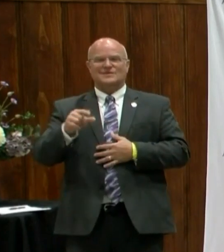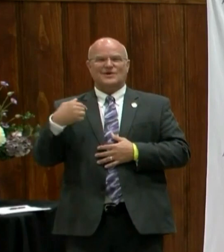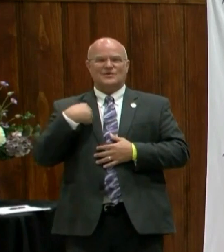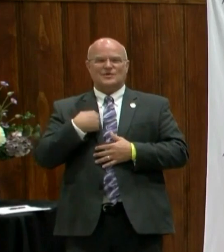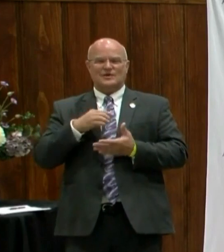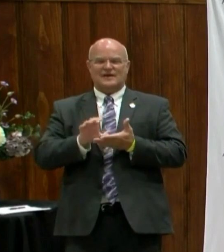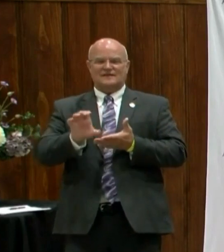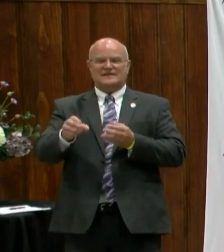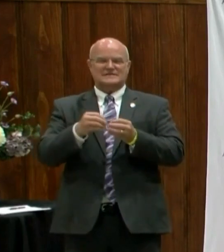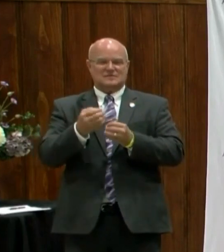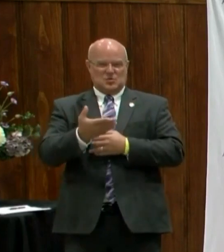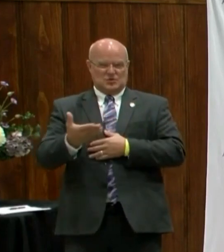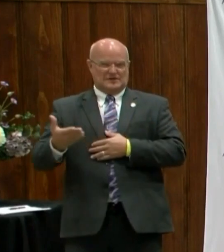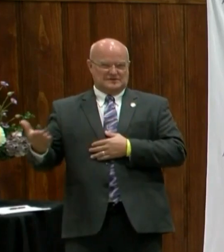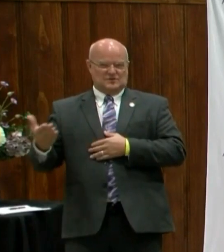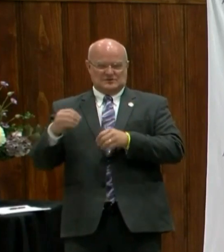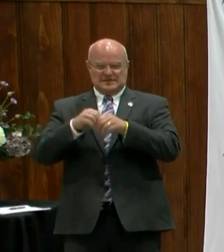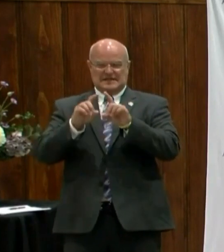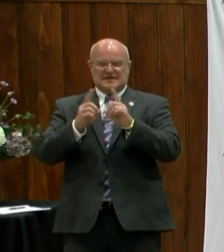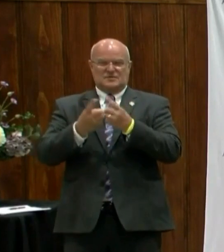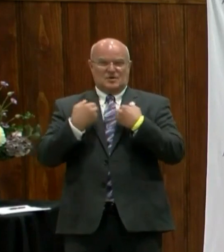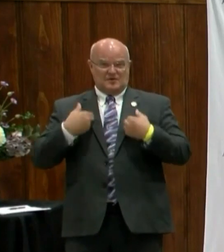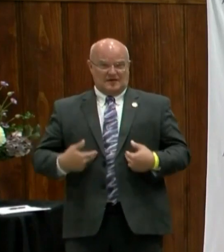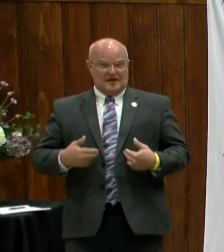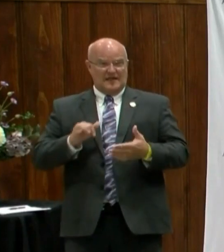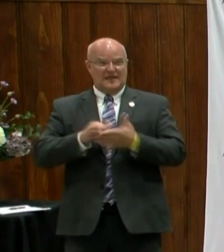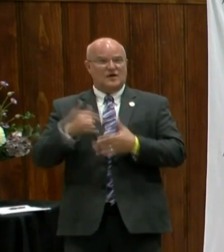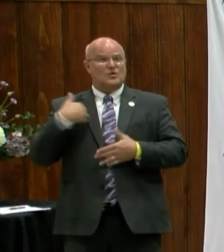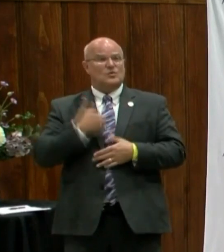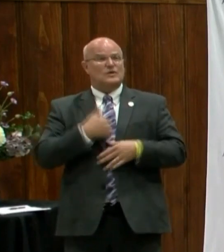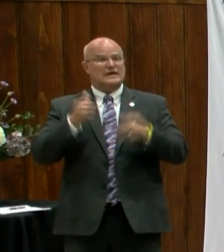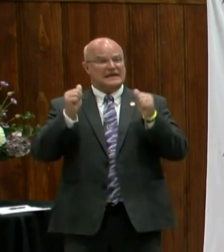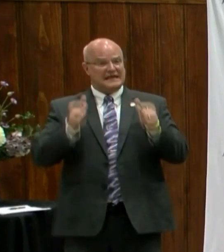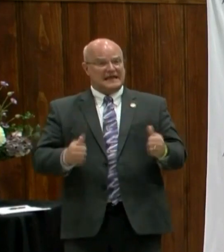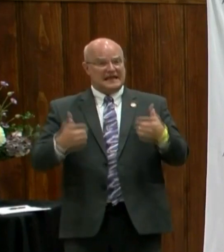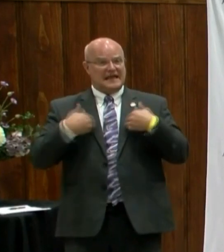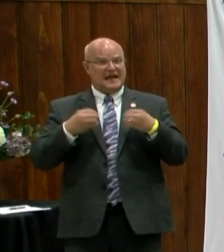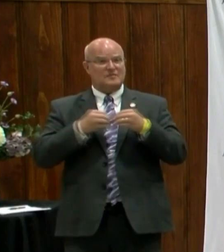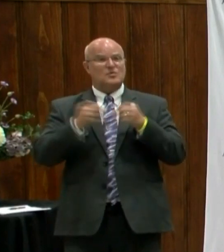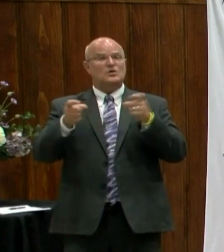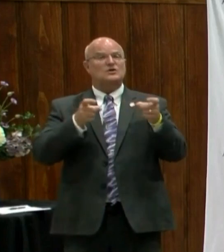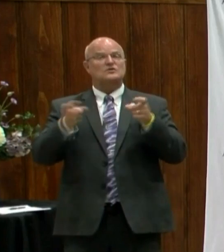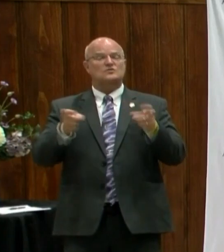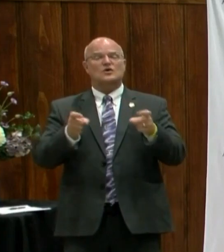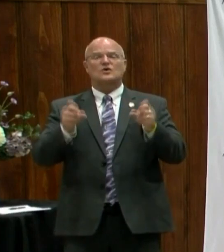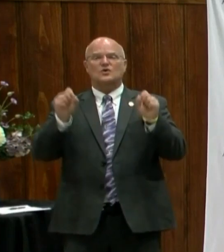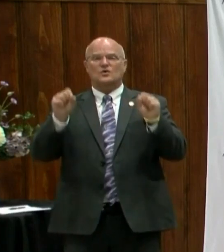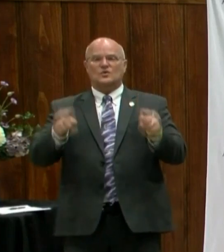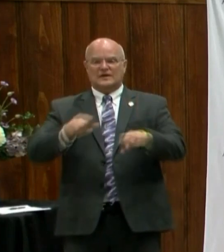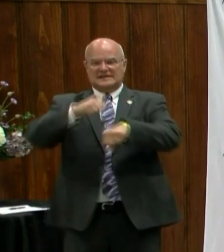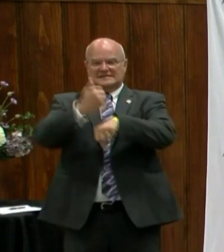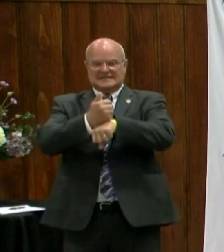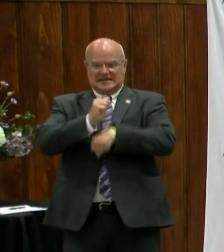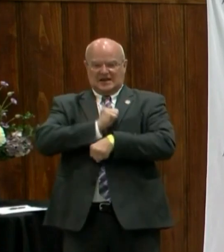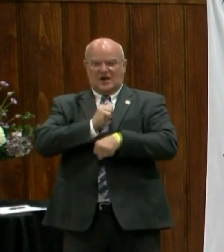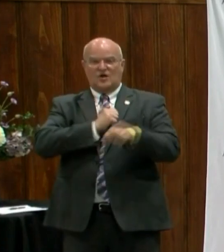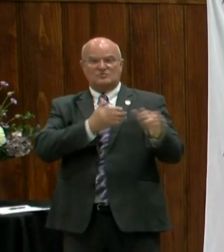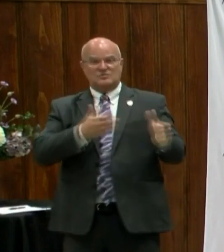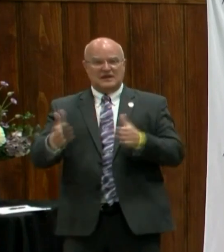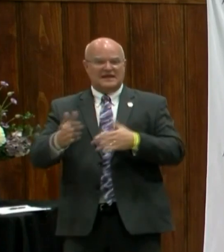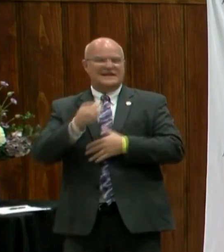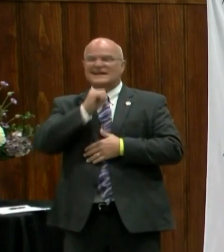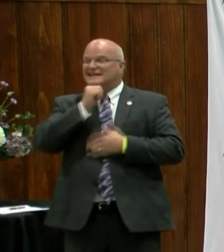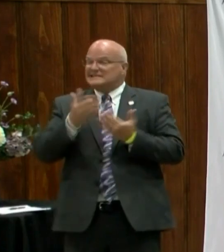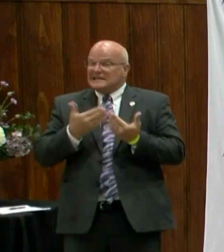are investing more resources in the Department of Health that we can have more control over. We can set our own agenda. It's